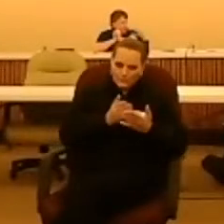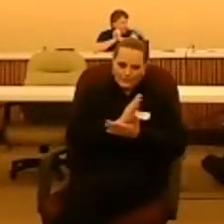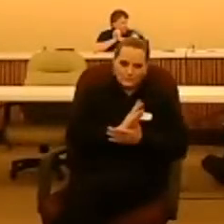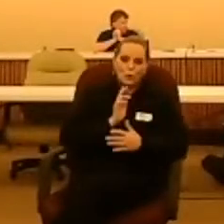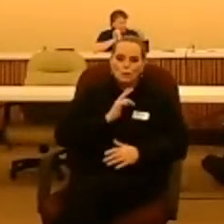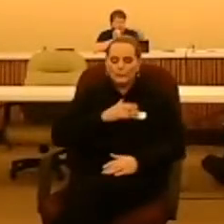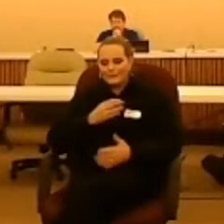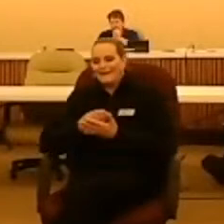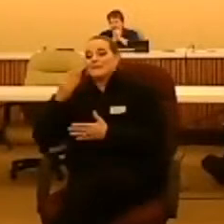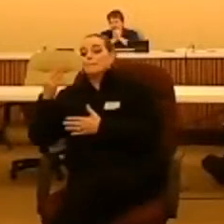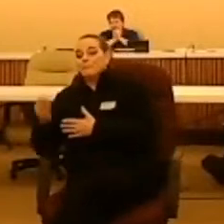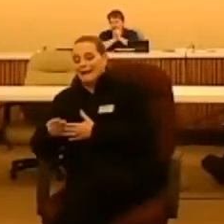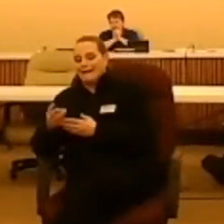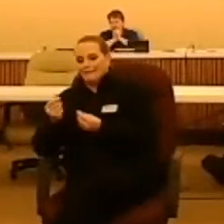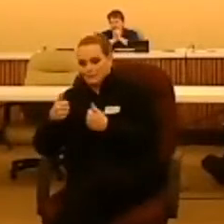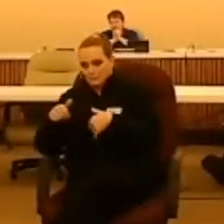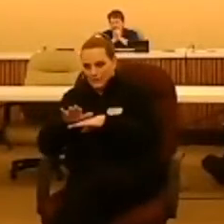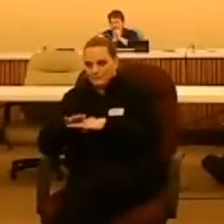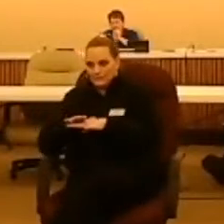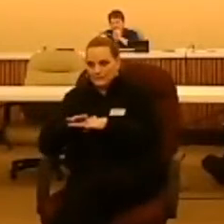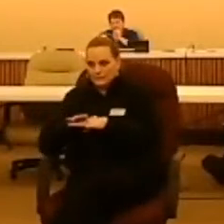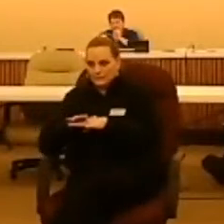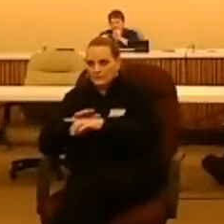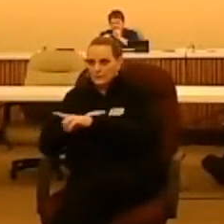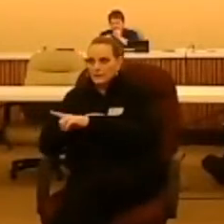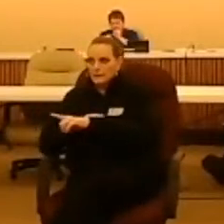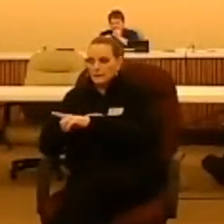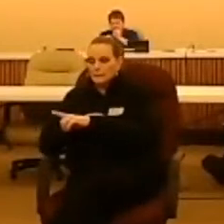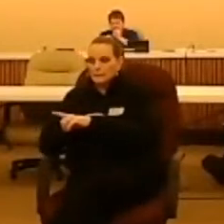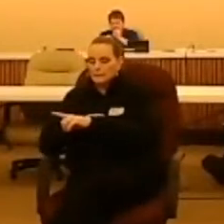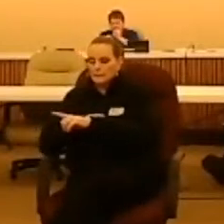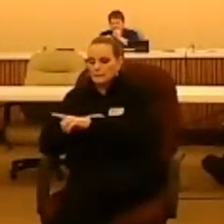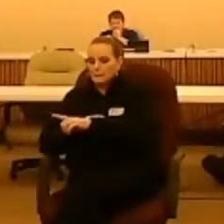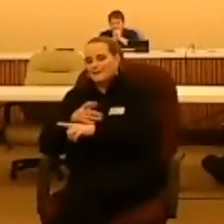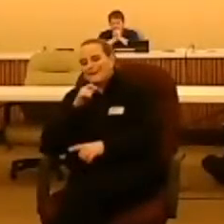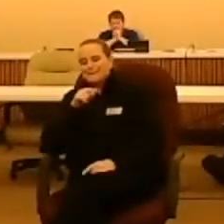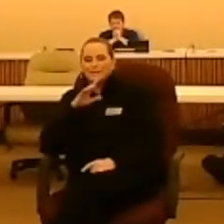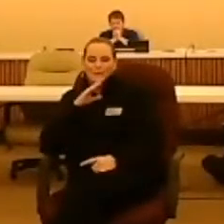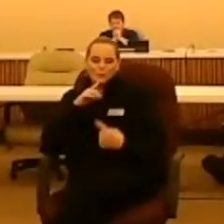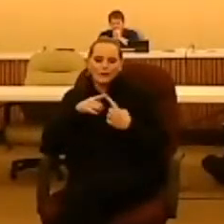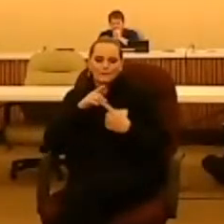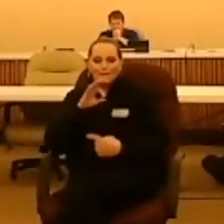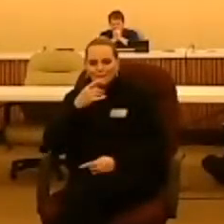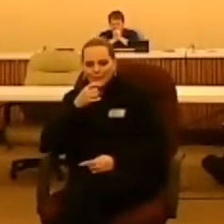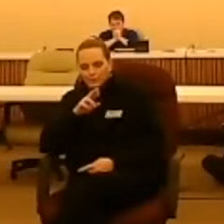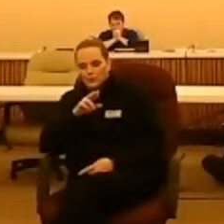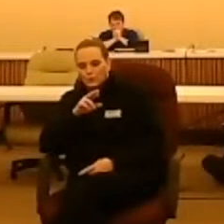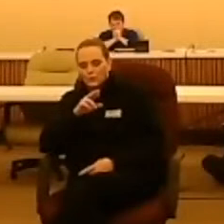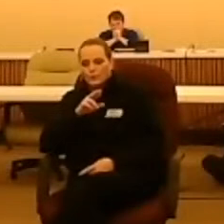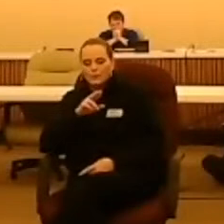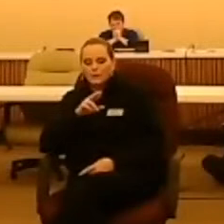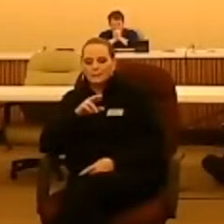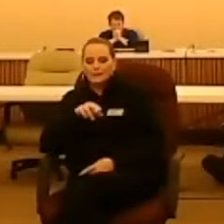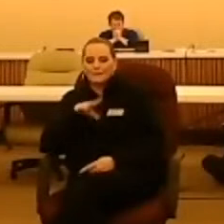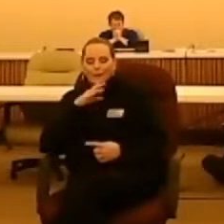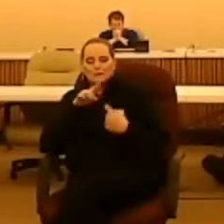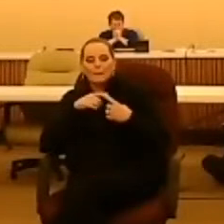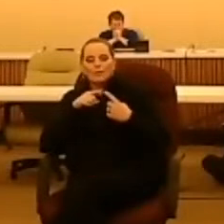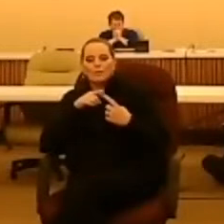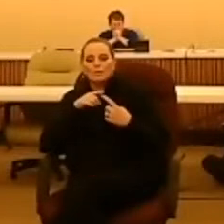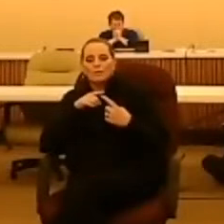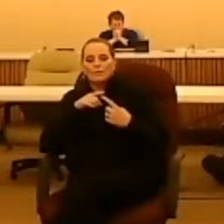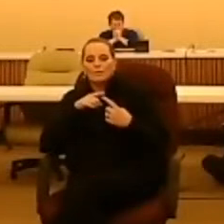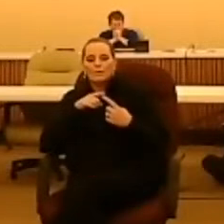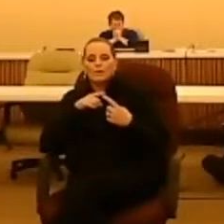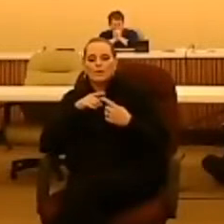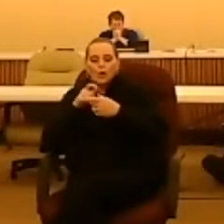from them. I wasn't talking so much of Faber and Forest Creek. I was talking more about the golf